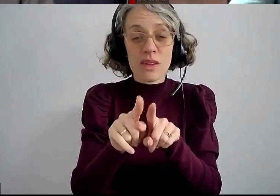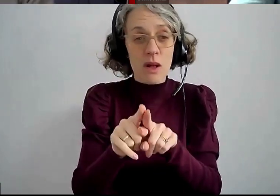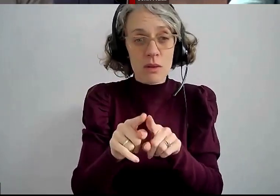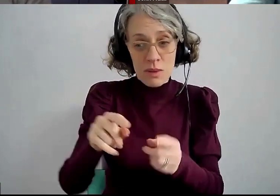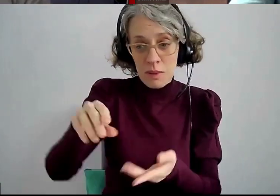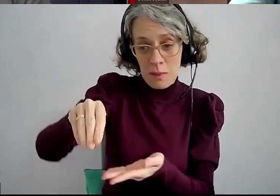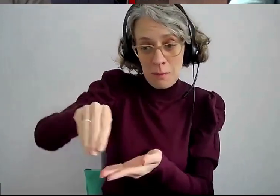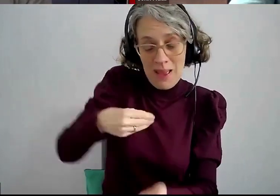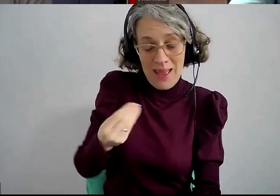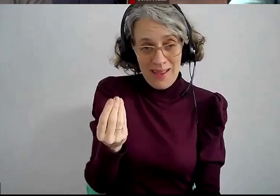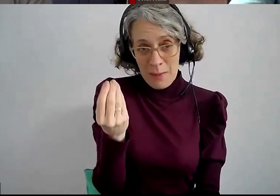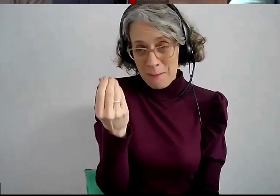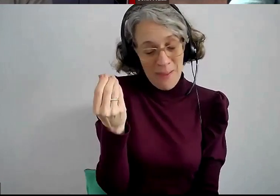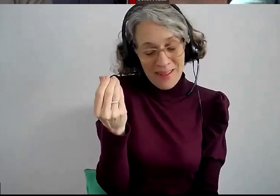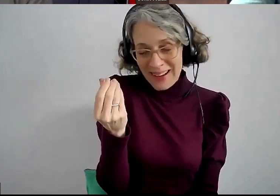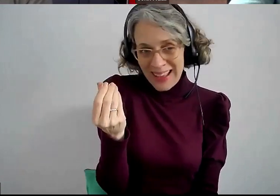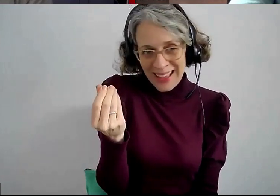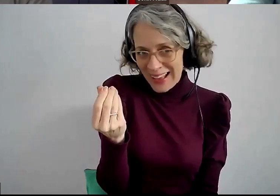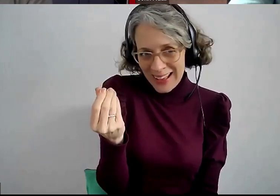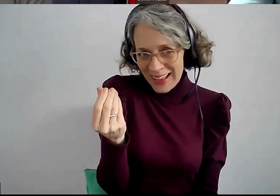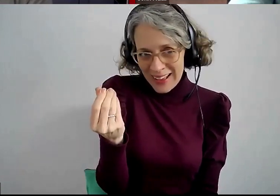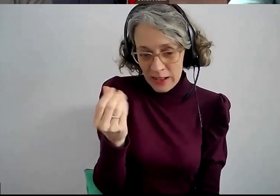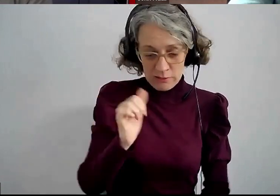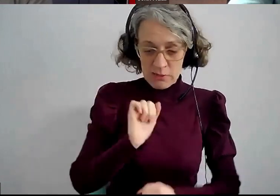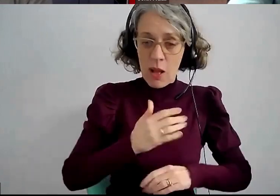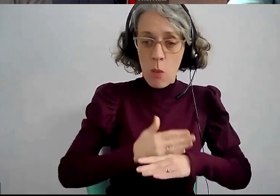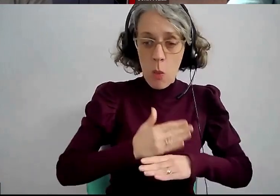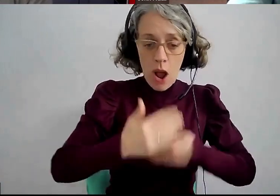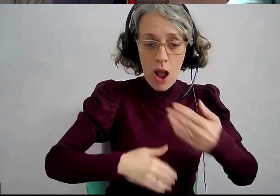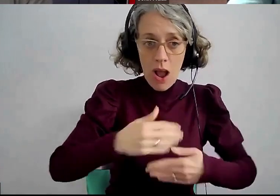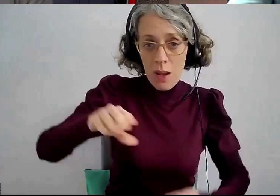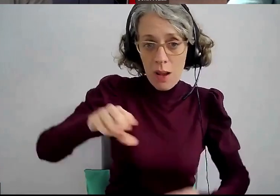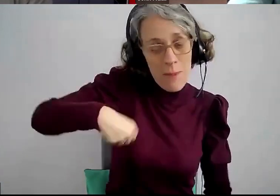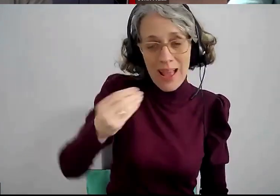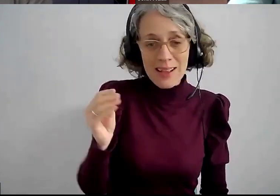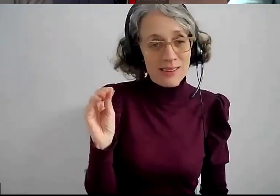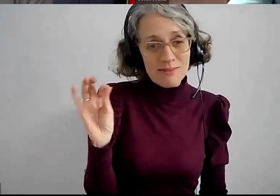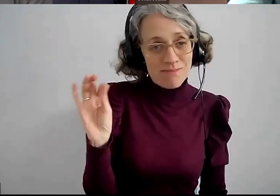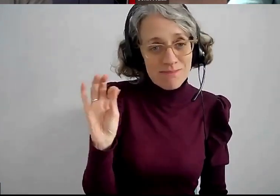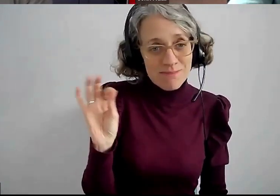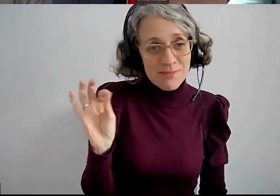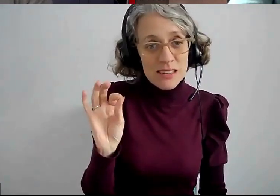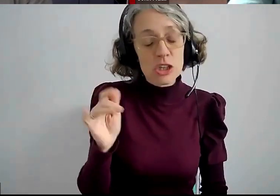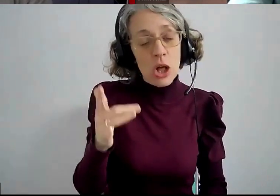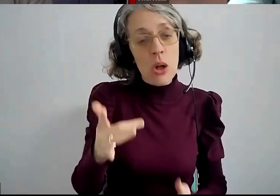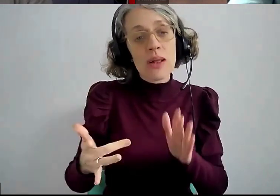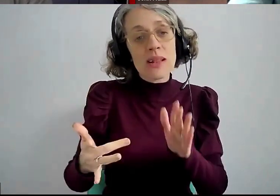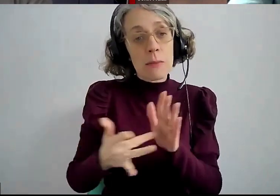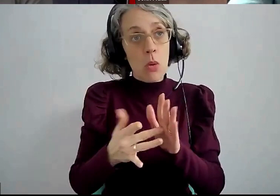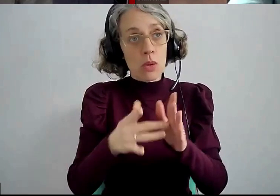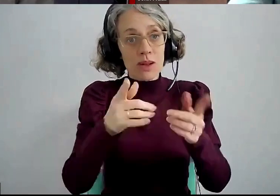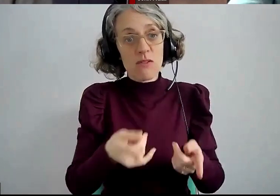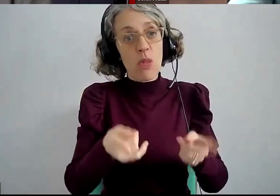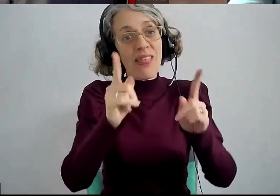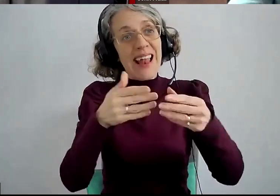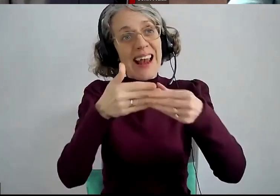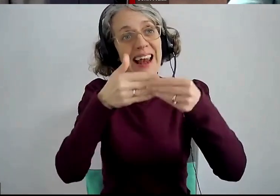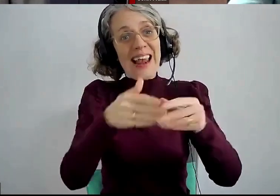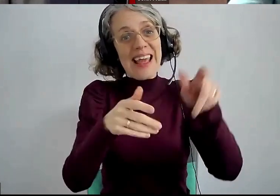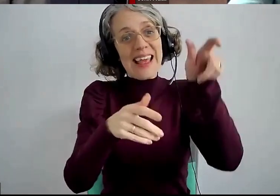money for their work very often, and it's important for the leader